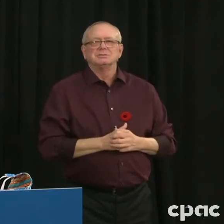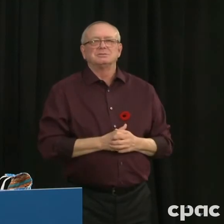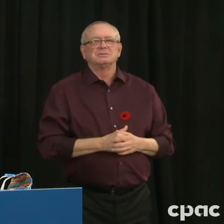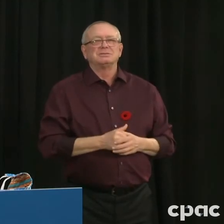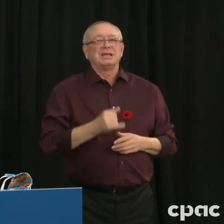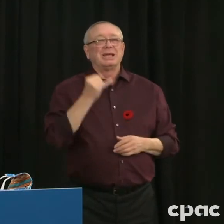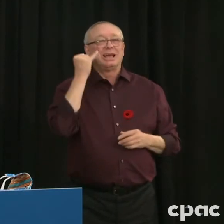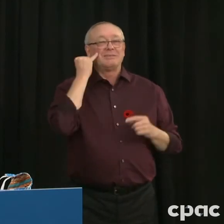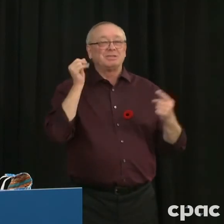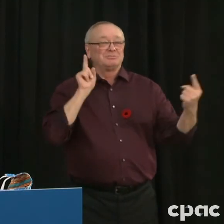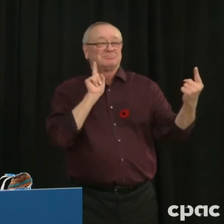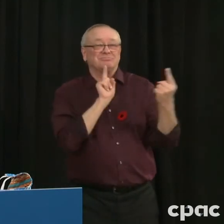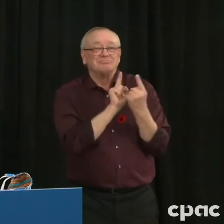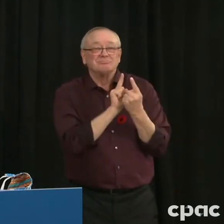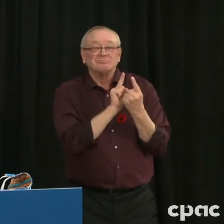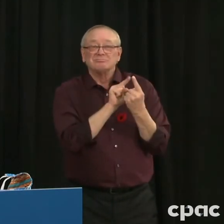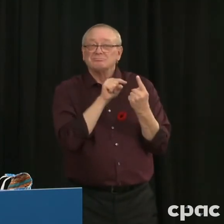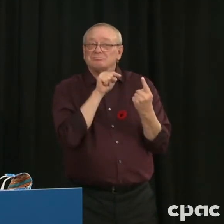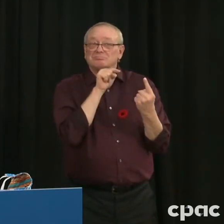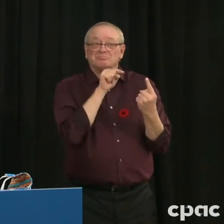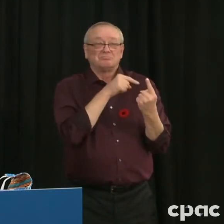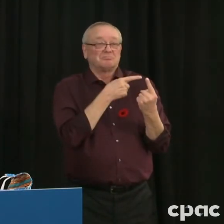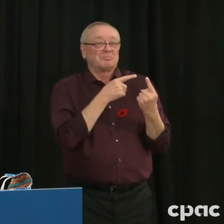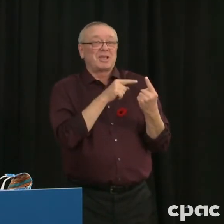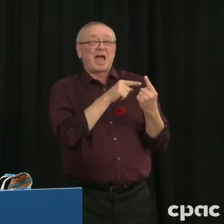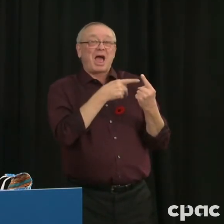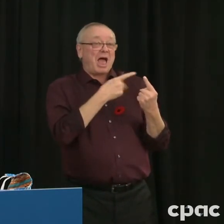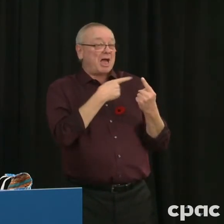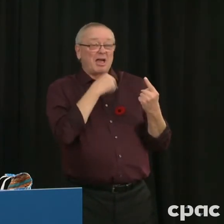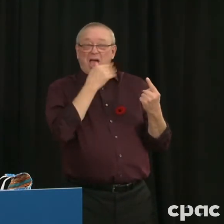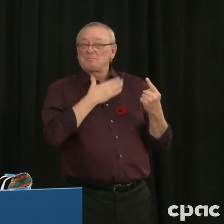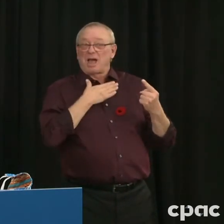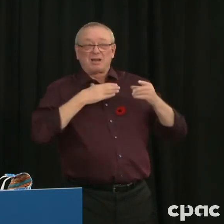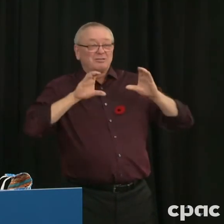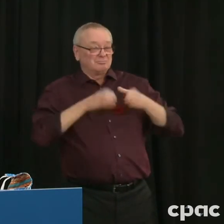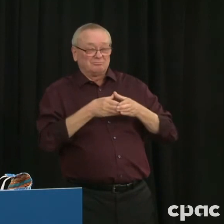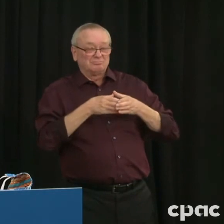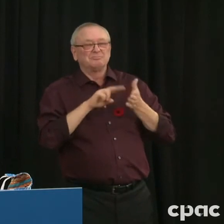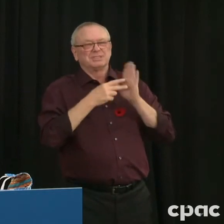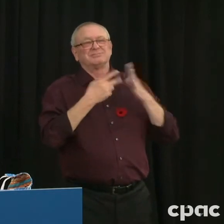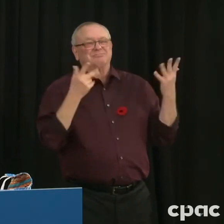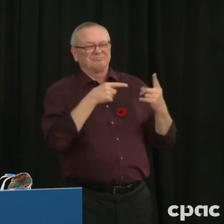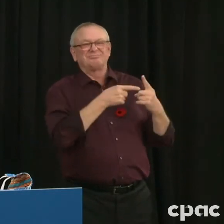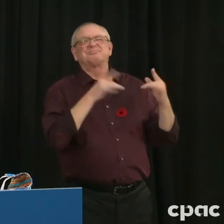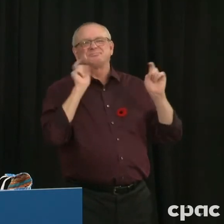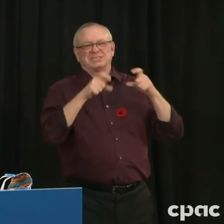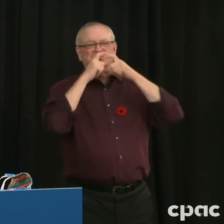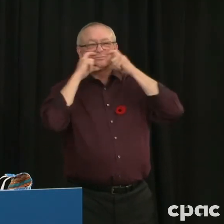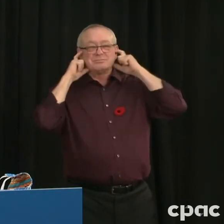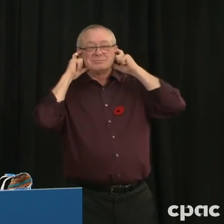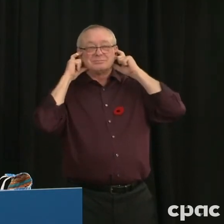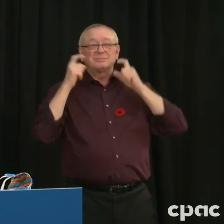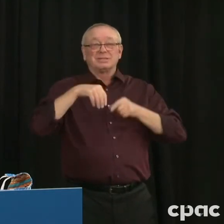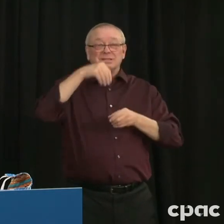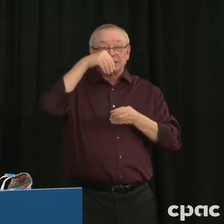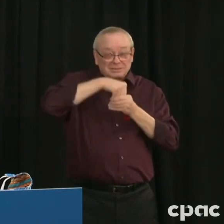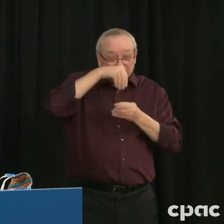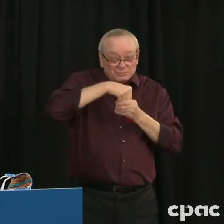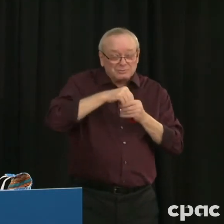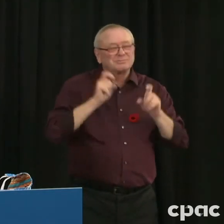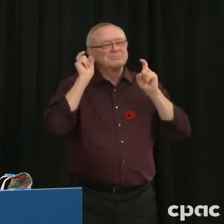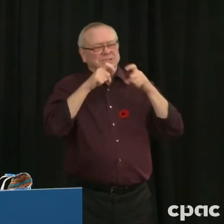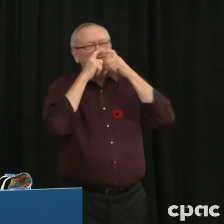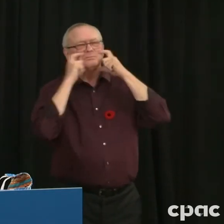anyone not from your cohort, especially while you are indoors. And I need to stress that if you are sick with even mild